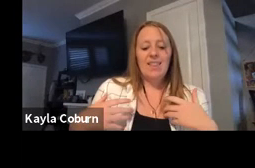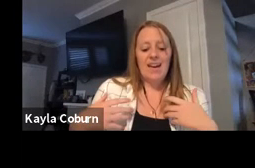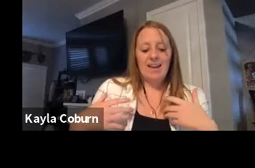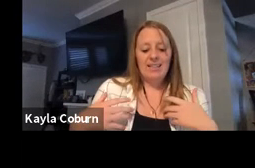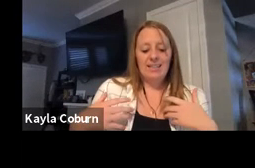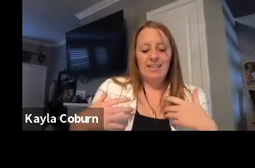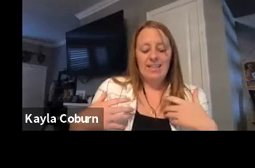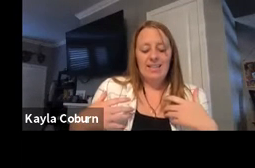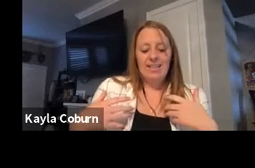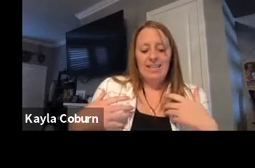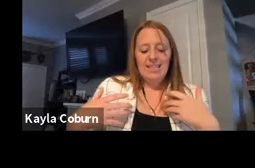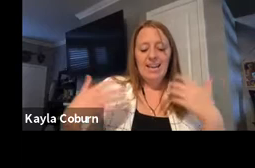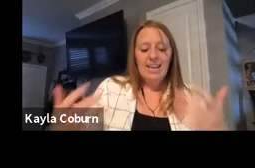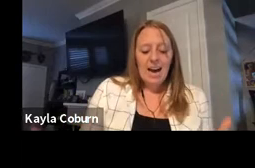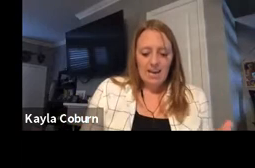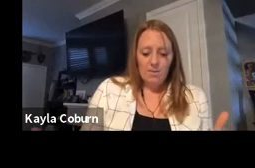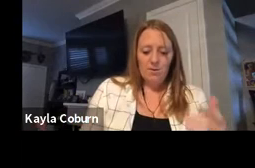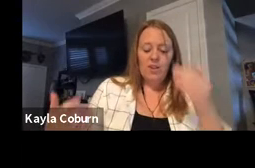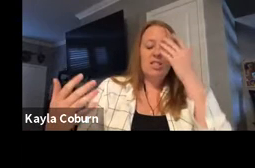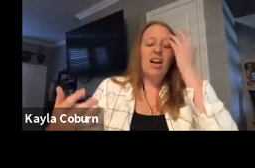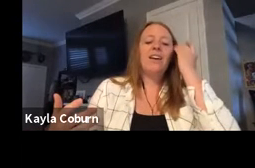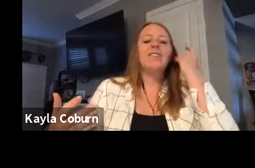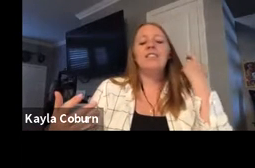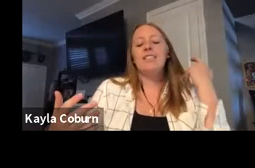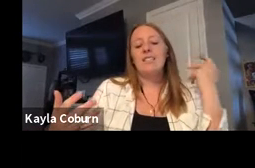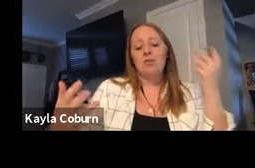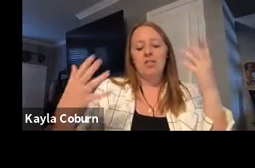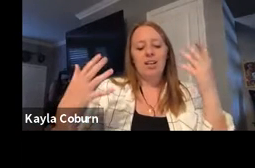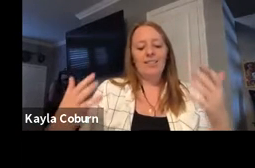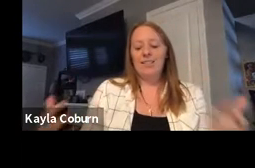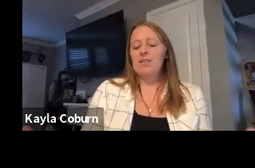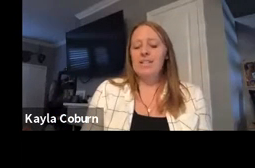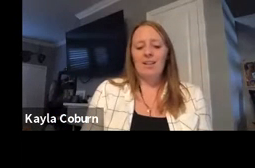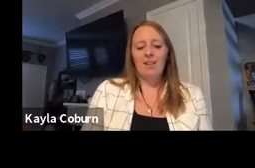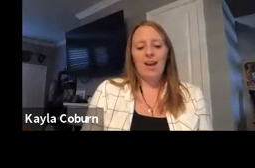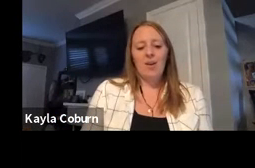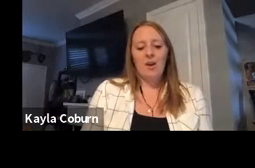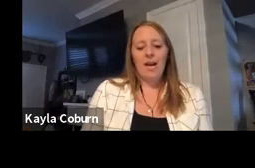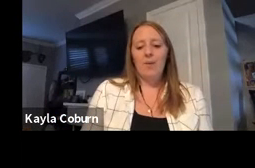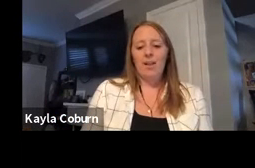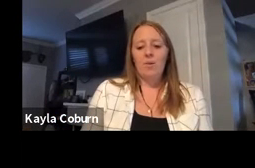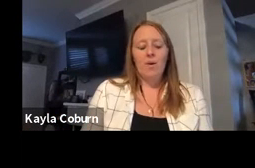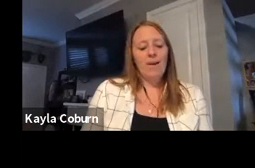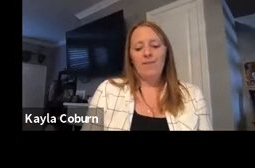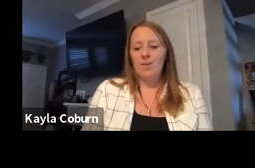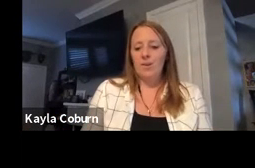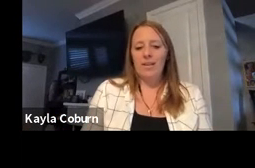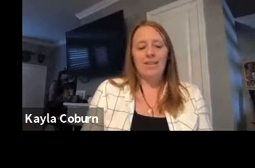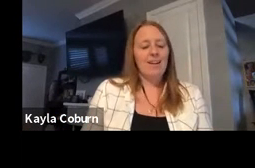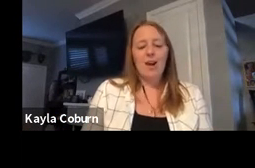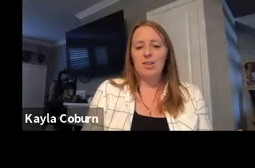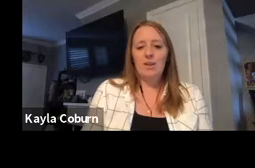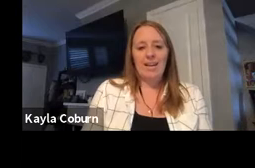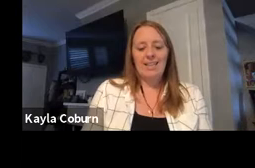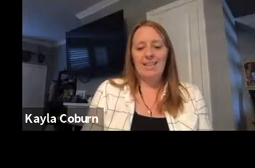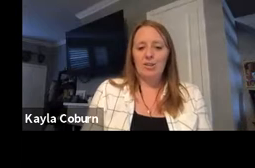give that time for the child. The child is now sitting there like, "Okay, well, I want my food," and